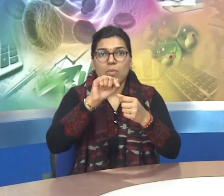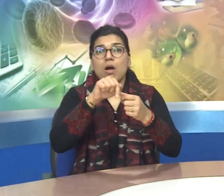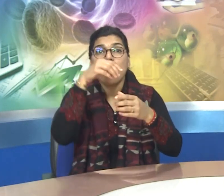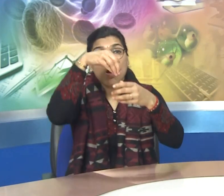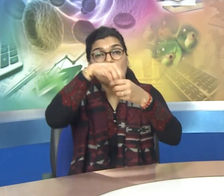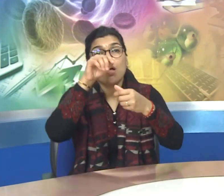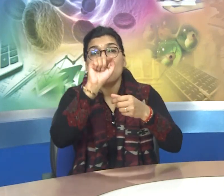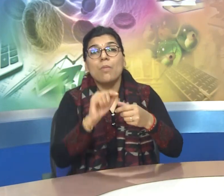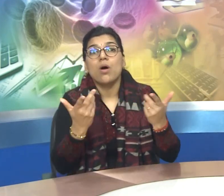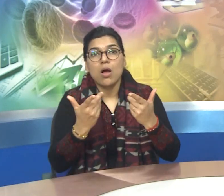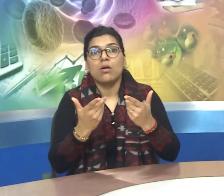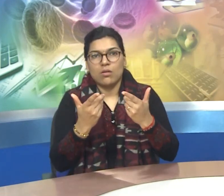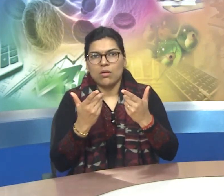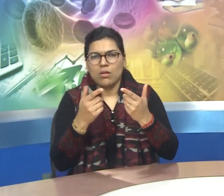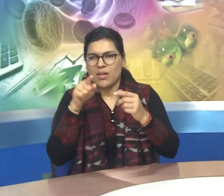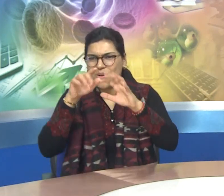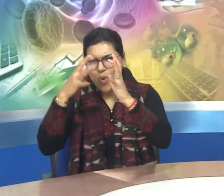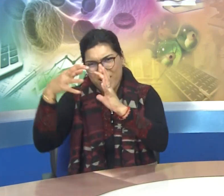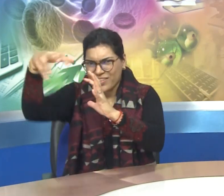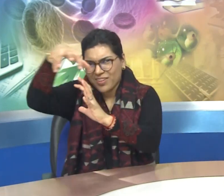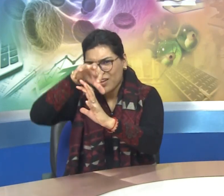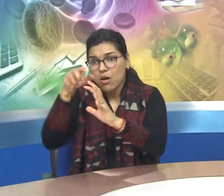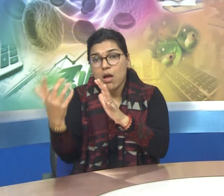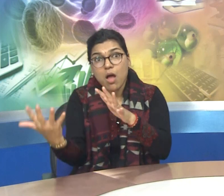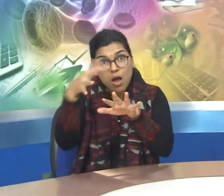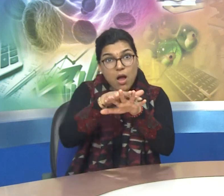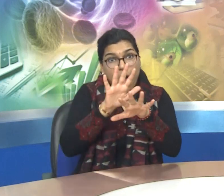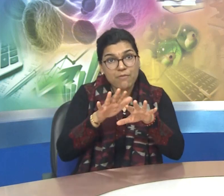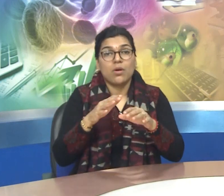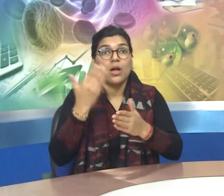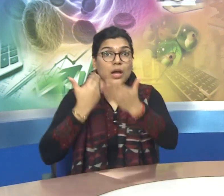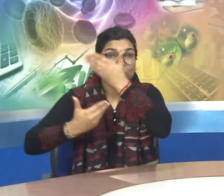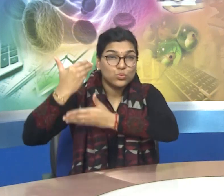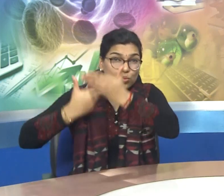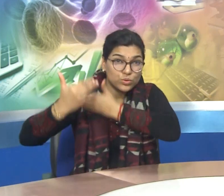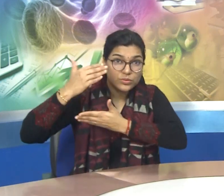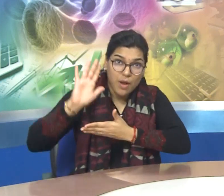historical, social, cultural, political,